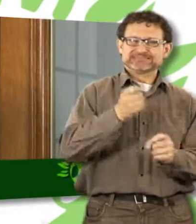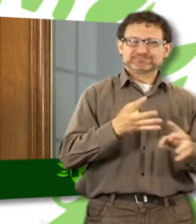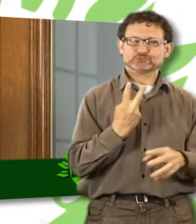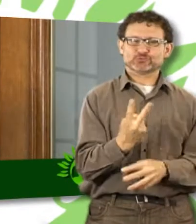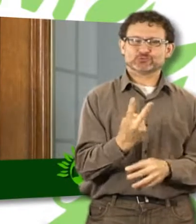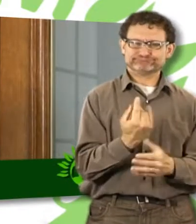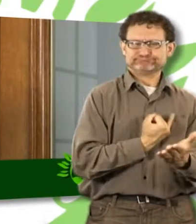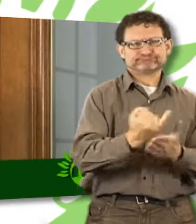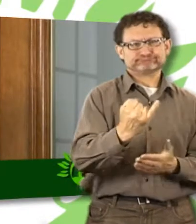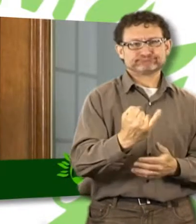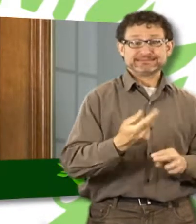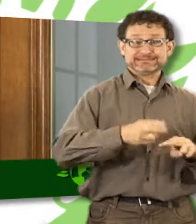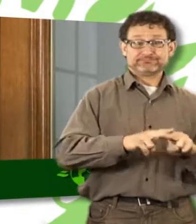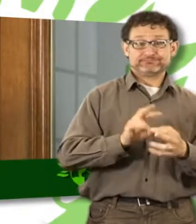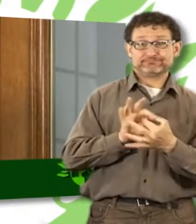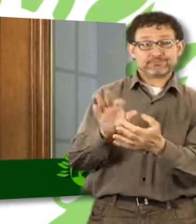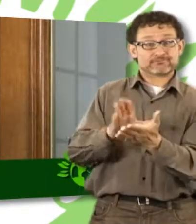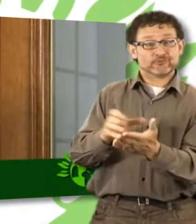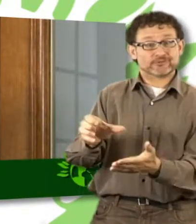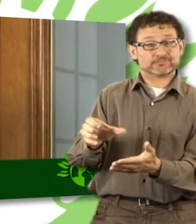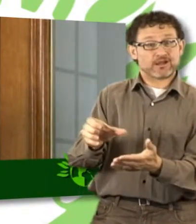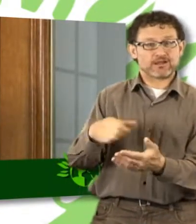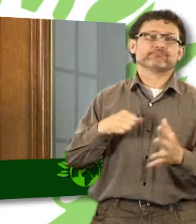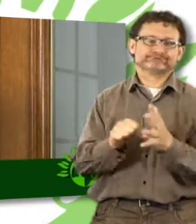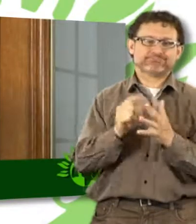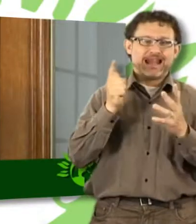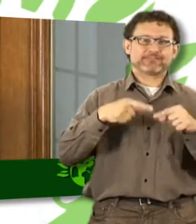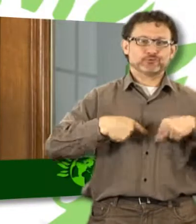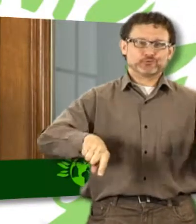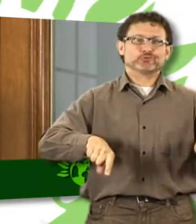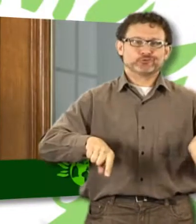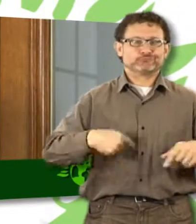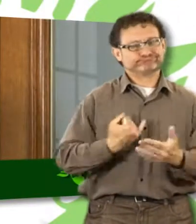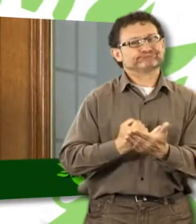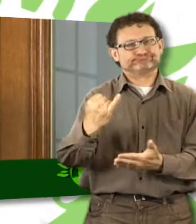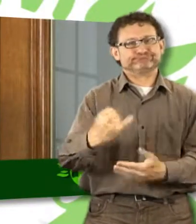now. These are better ways to spend what are going to be very scarce resources